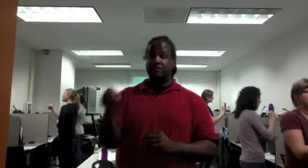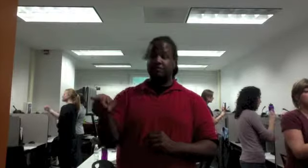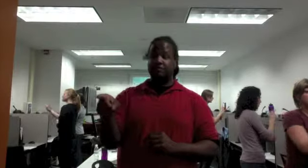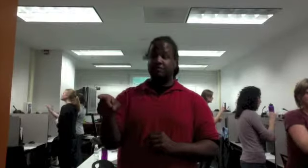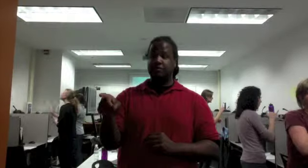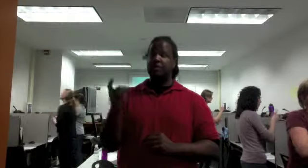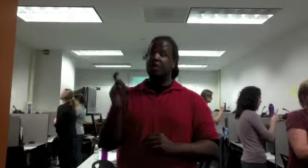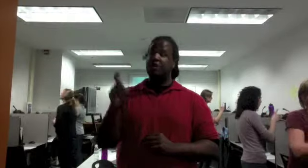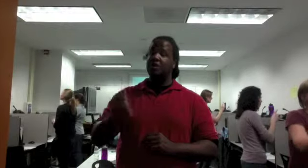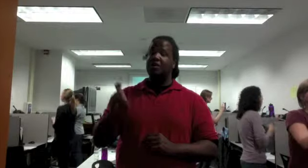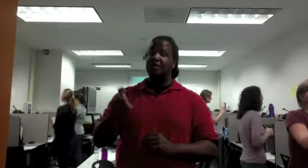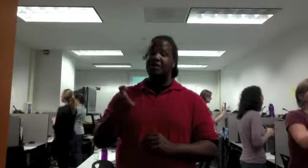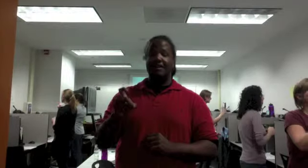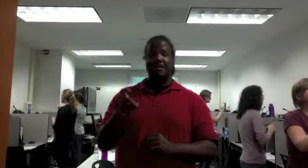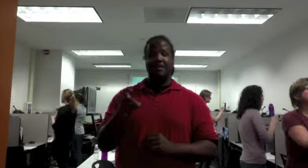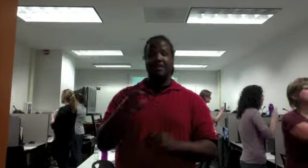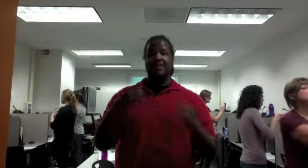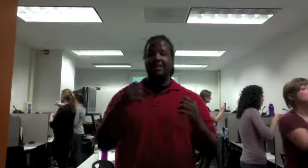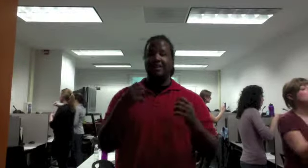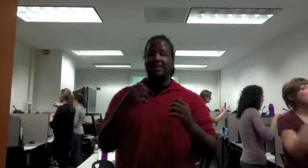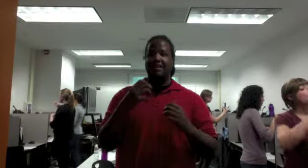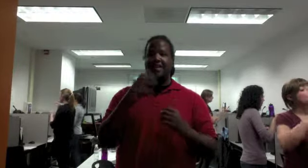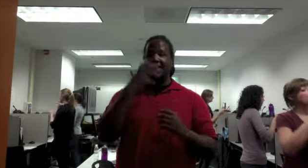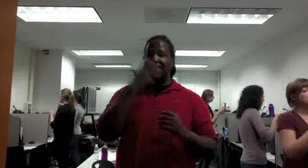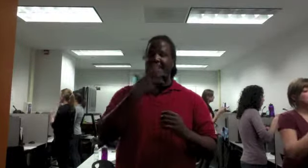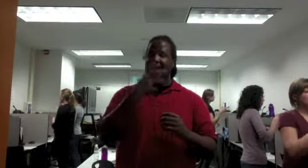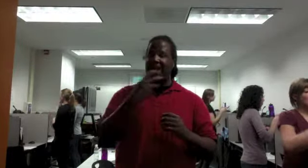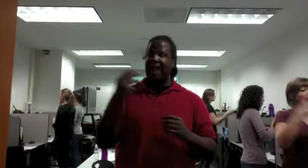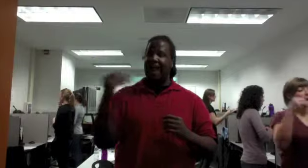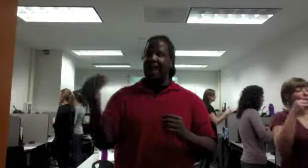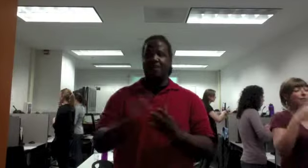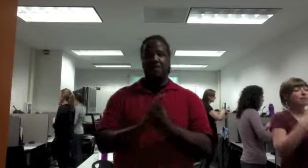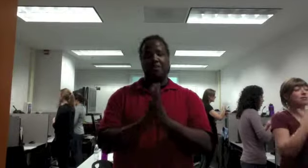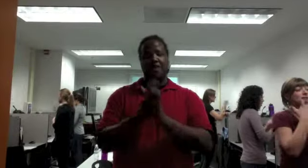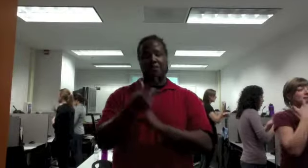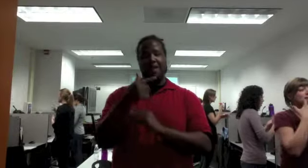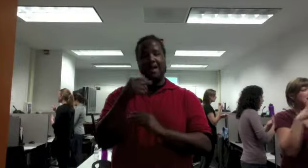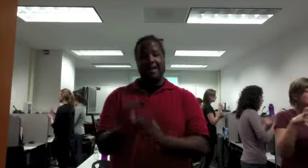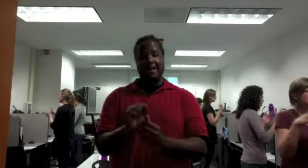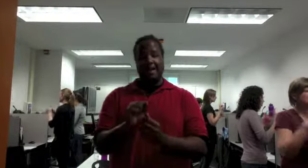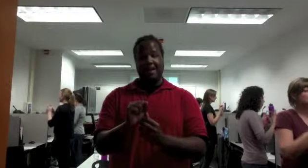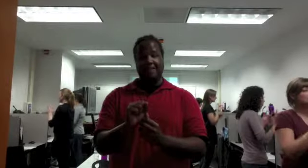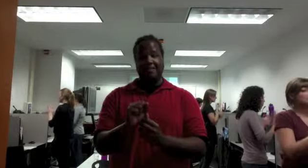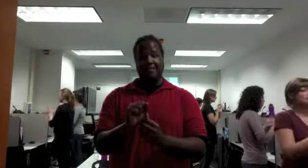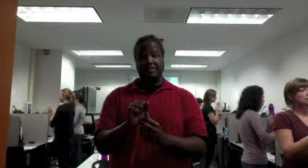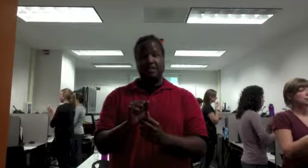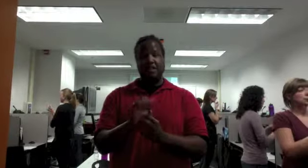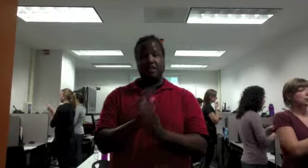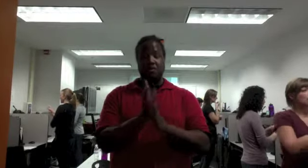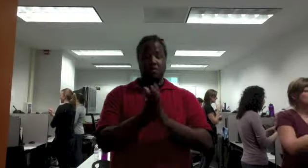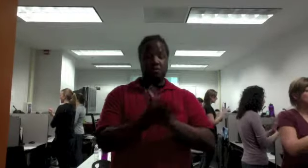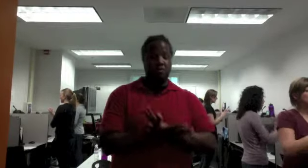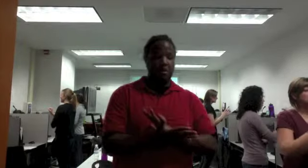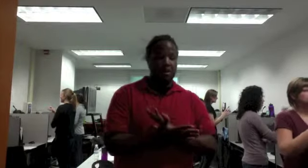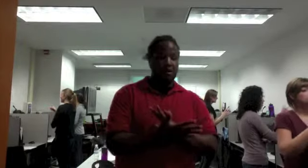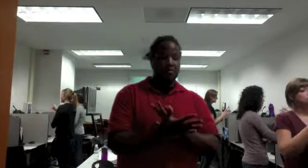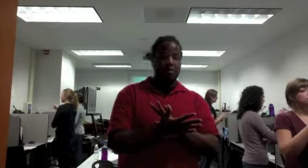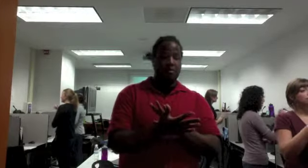Curtis? You have to take the heat out of it to make it go from a gas form to a liquid form. Okay, what's another